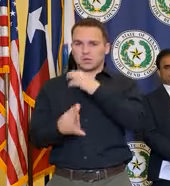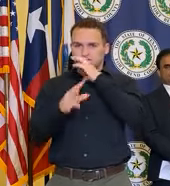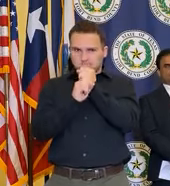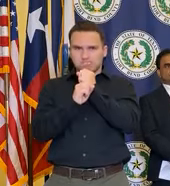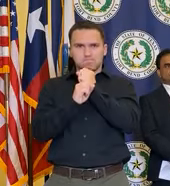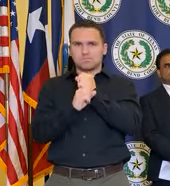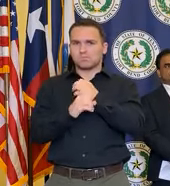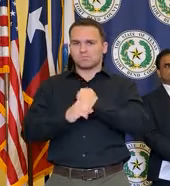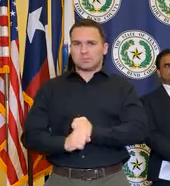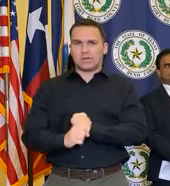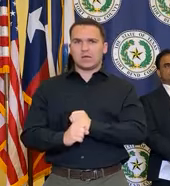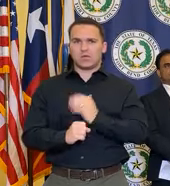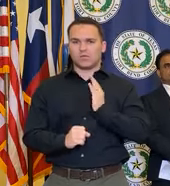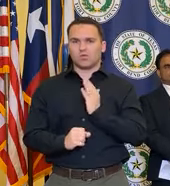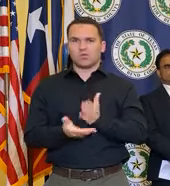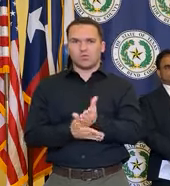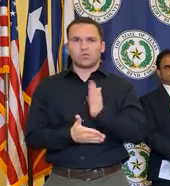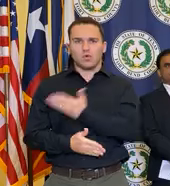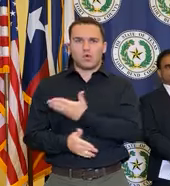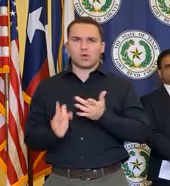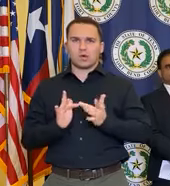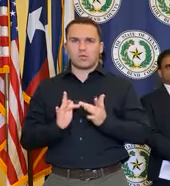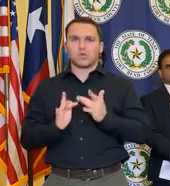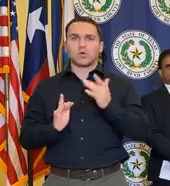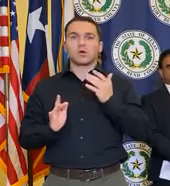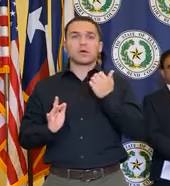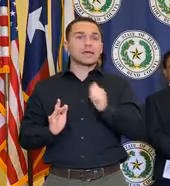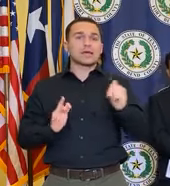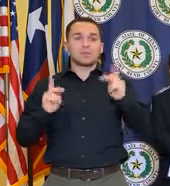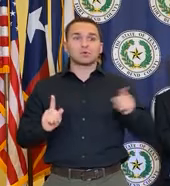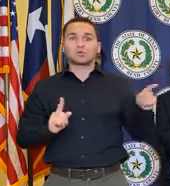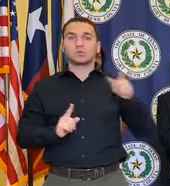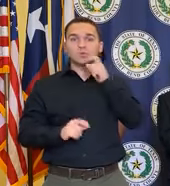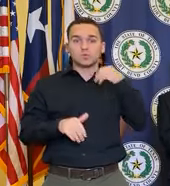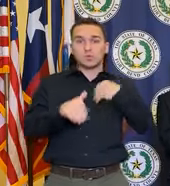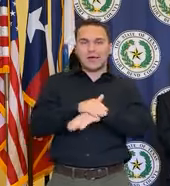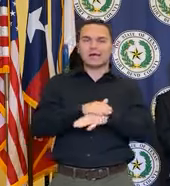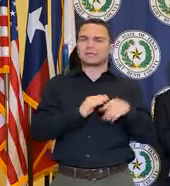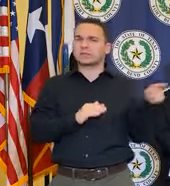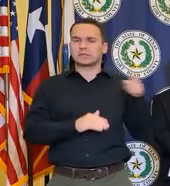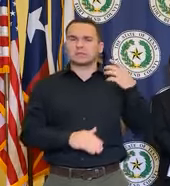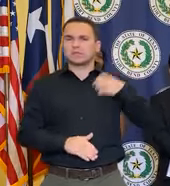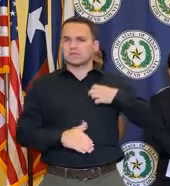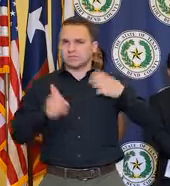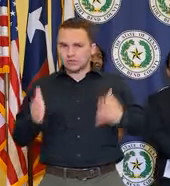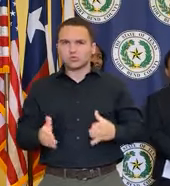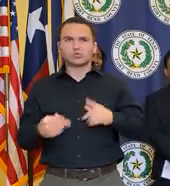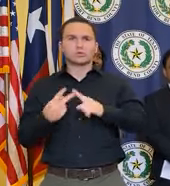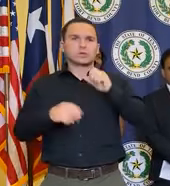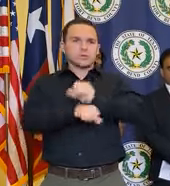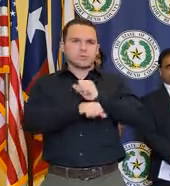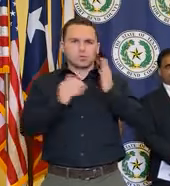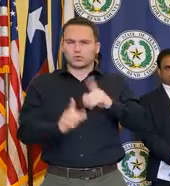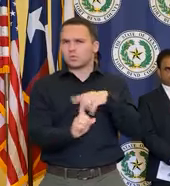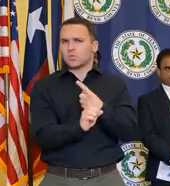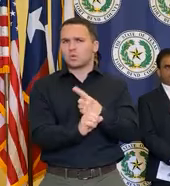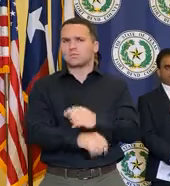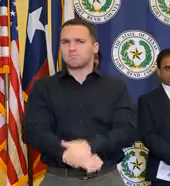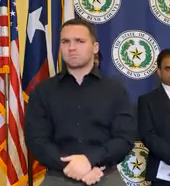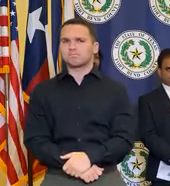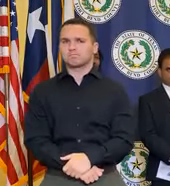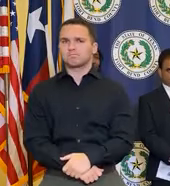be only accessible for those who need access to that information. We're in the middle of hurricane season. You all mentioned about how this app would have been